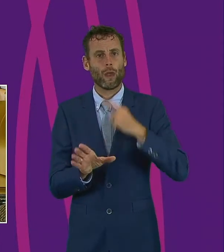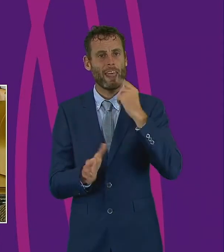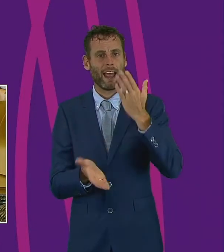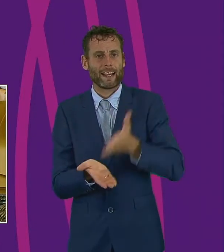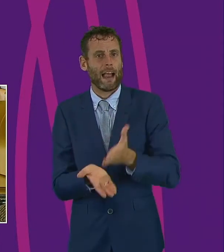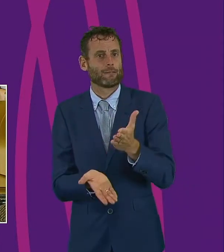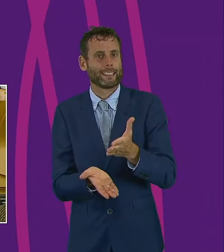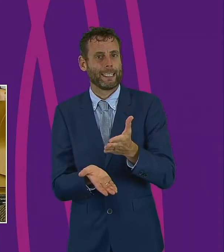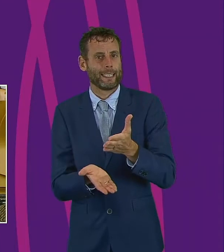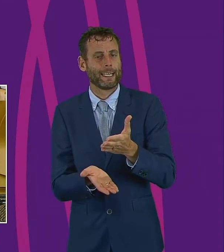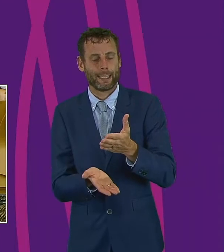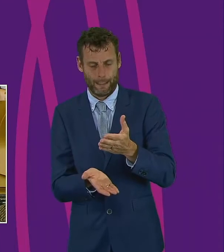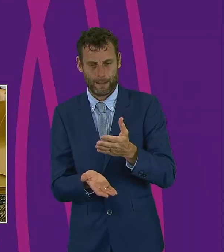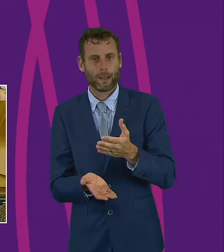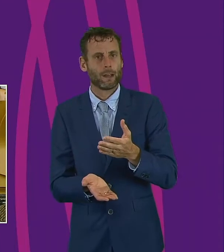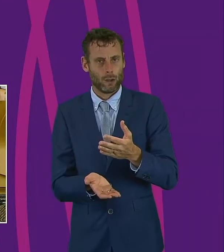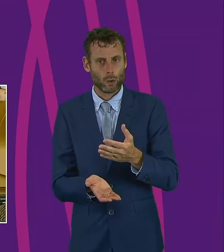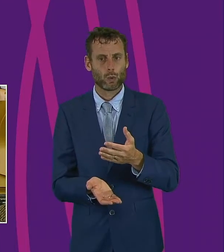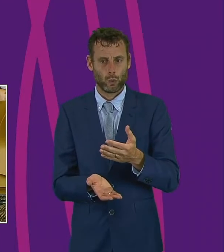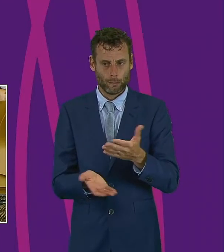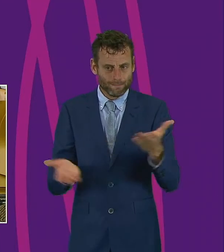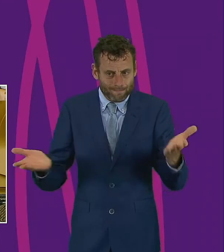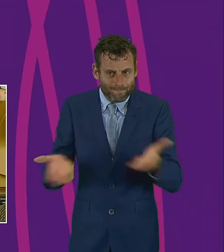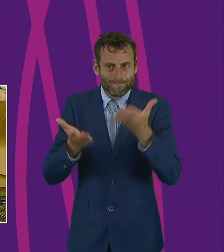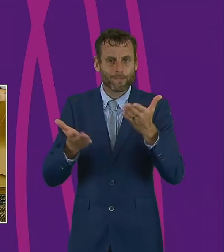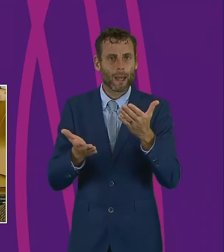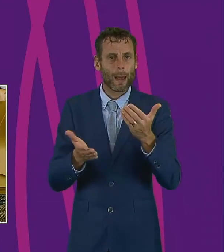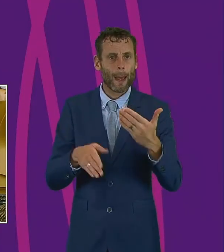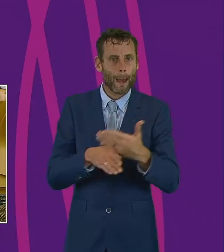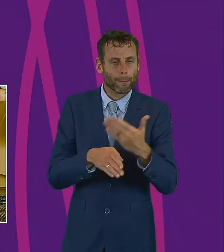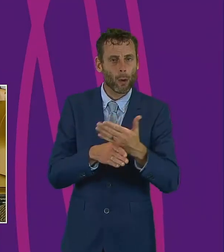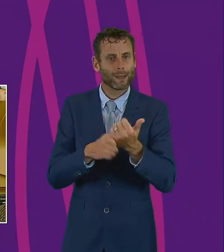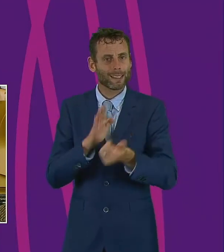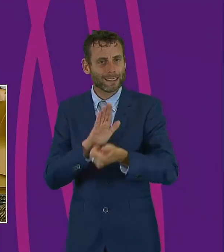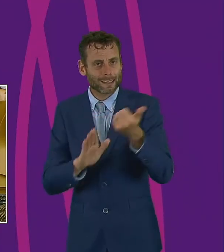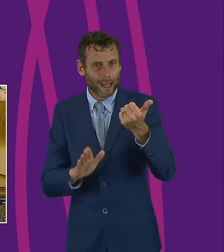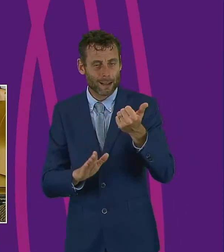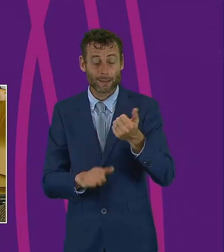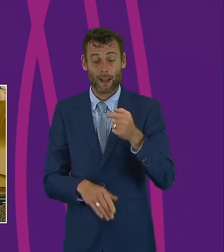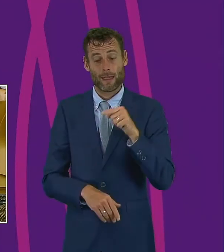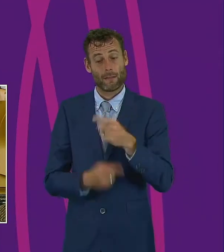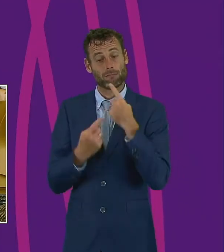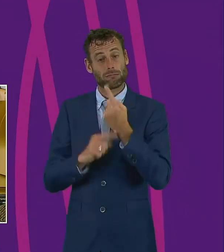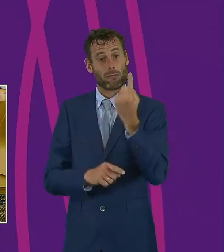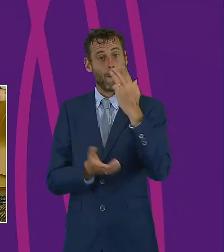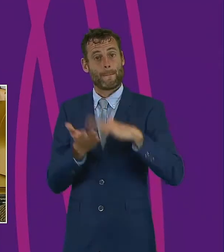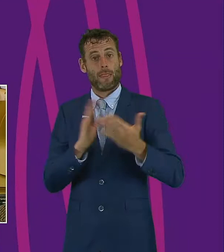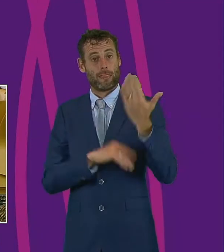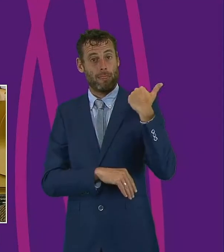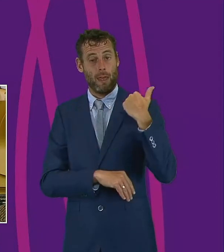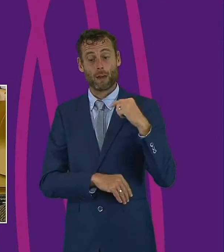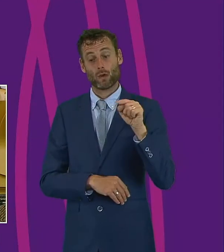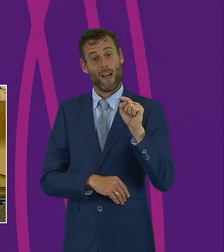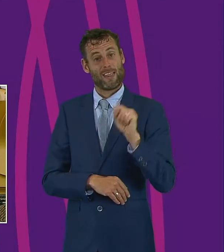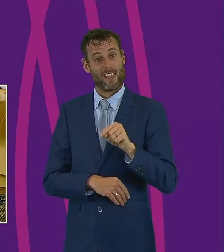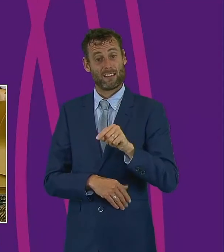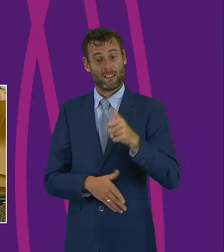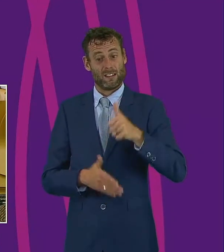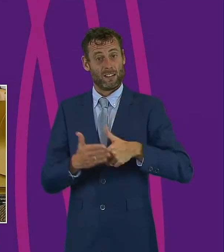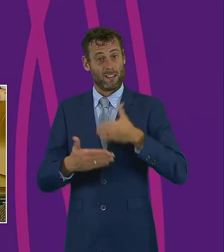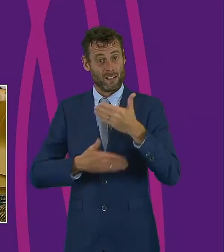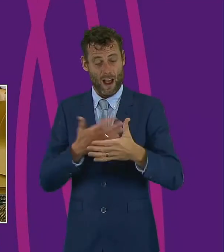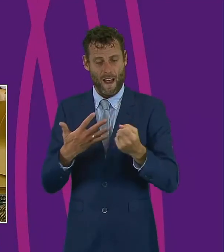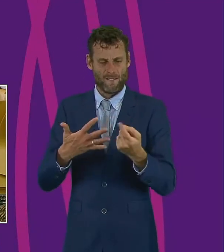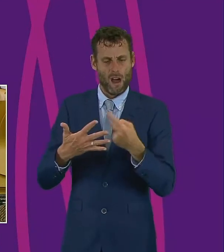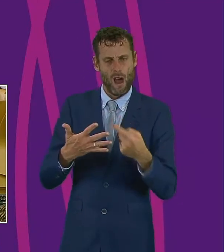part of the overall investment for employment and skills we announced last month. And that is one of the first actions taken forward from the Advisory Group